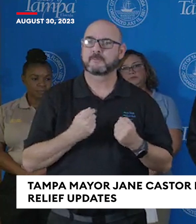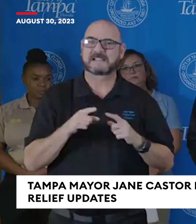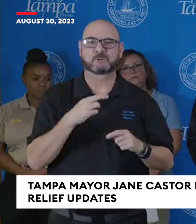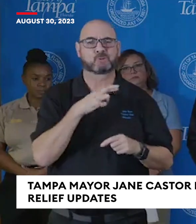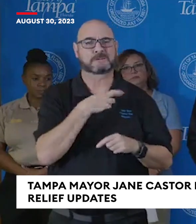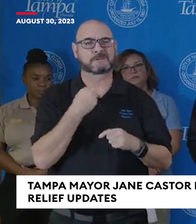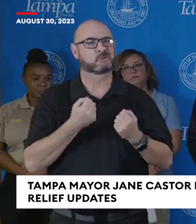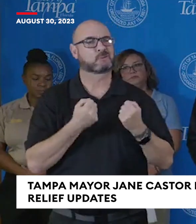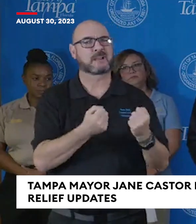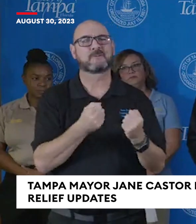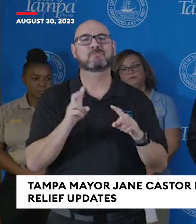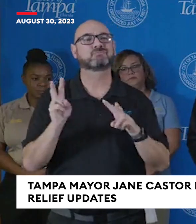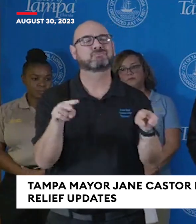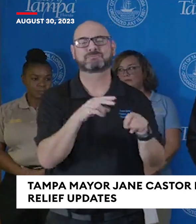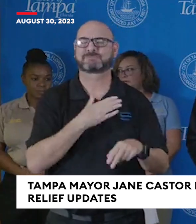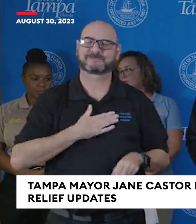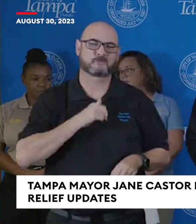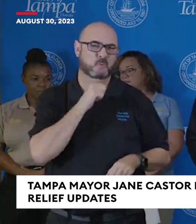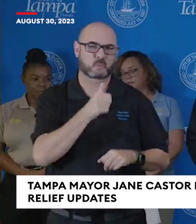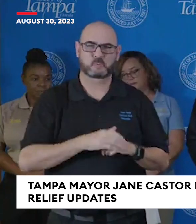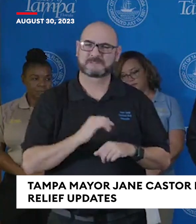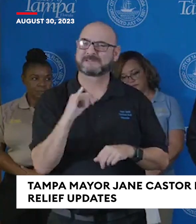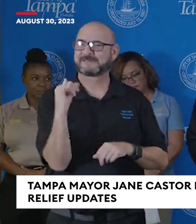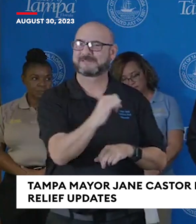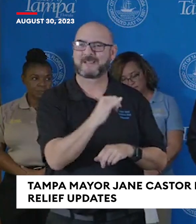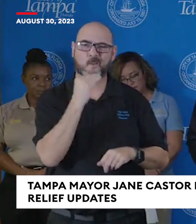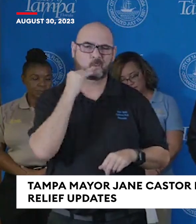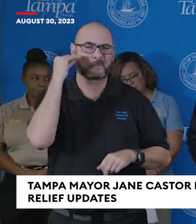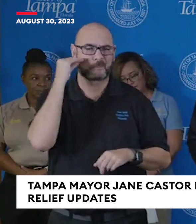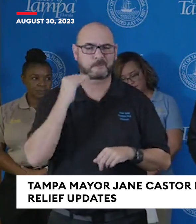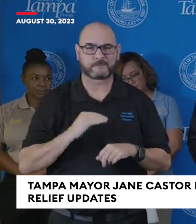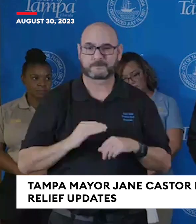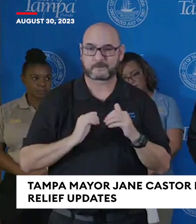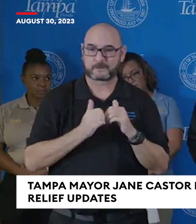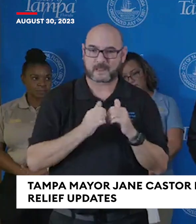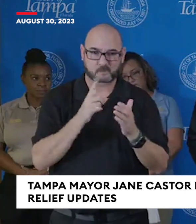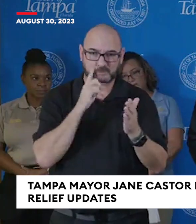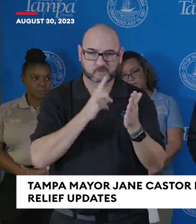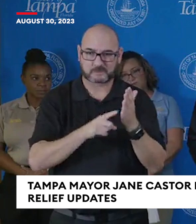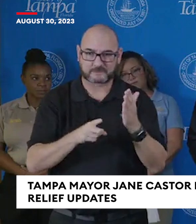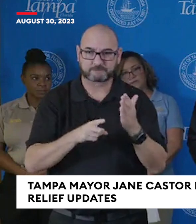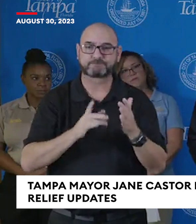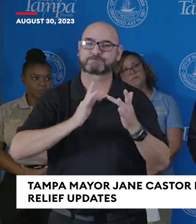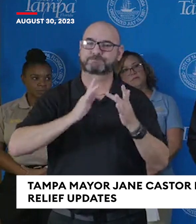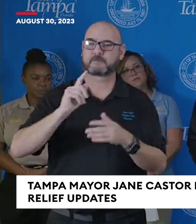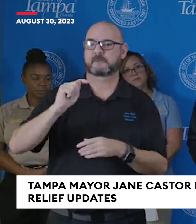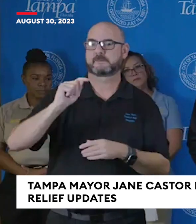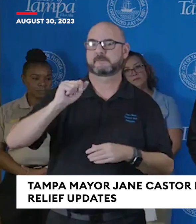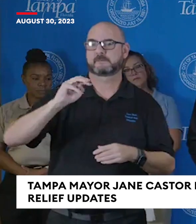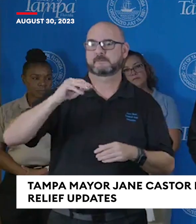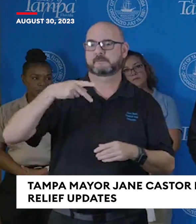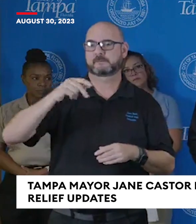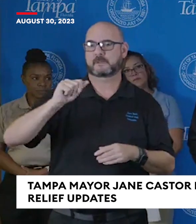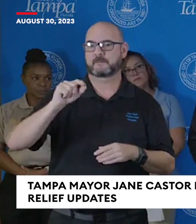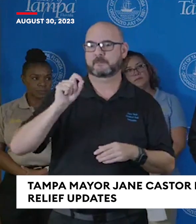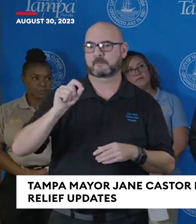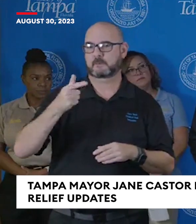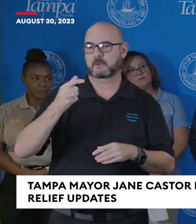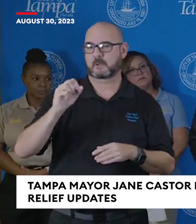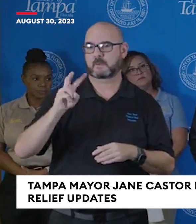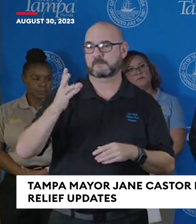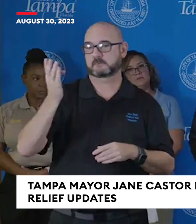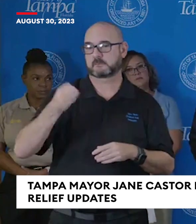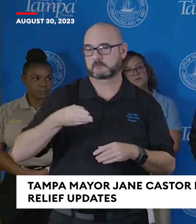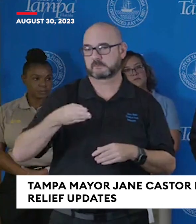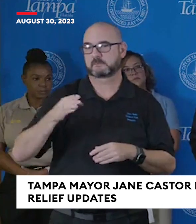You can monitor the flooded streets by going to tampa.gov/flood map. this information is